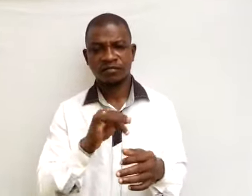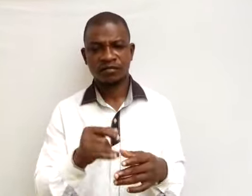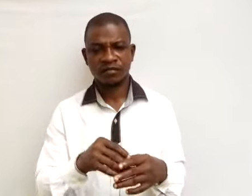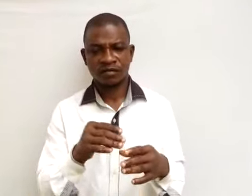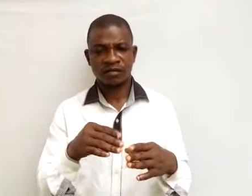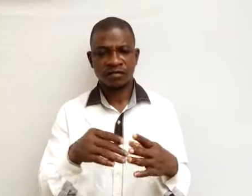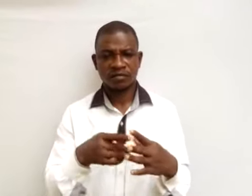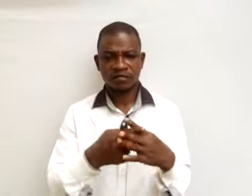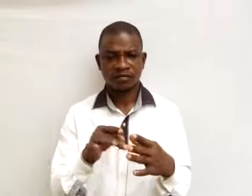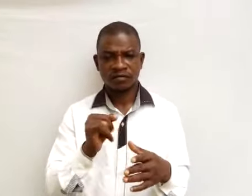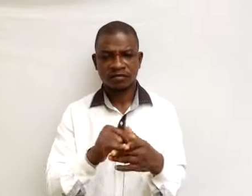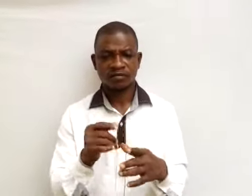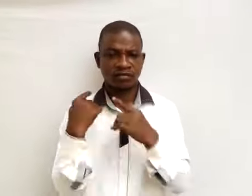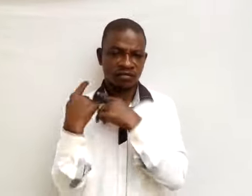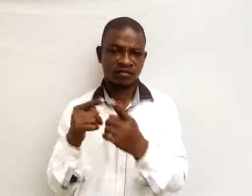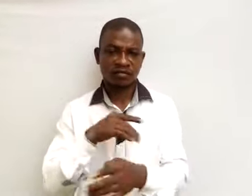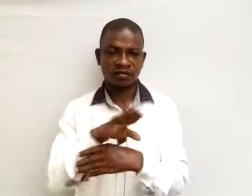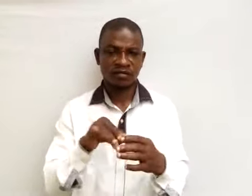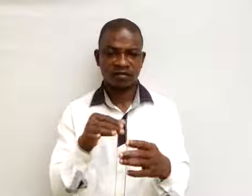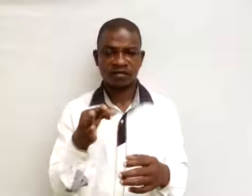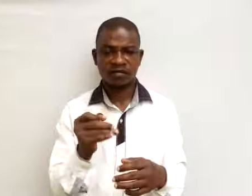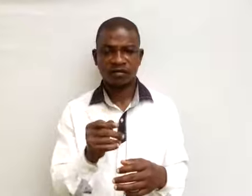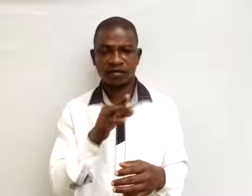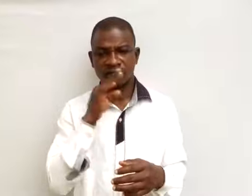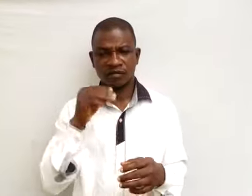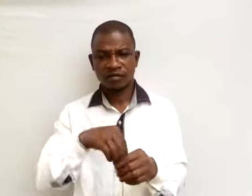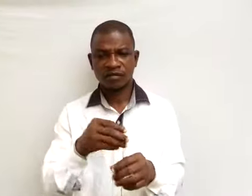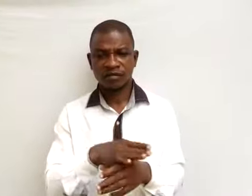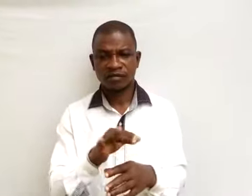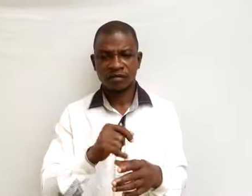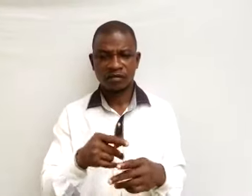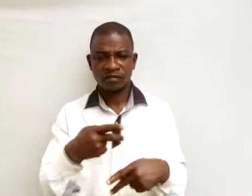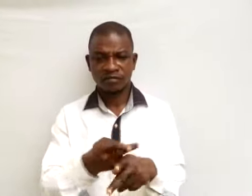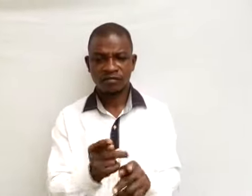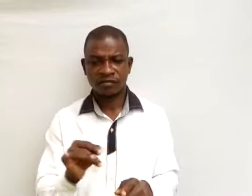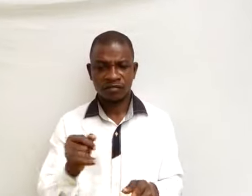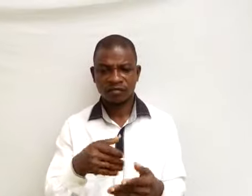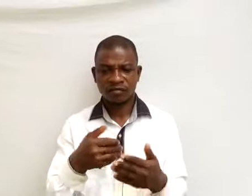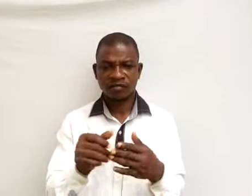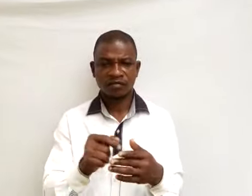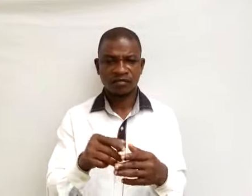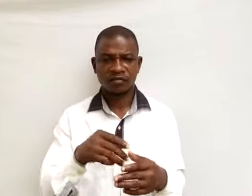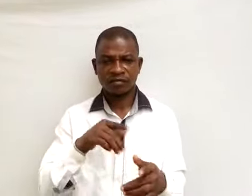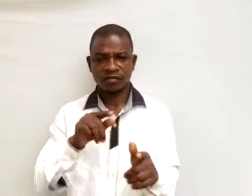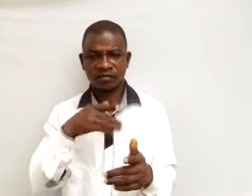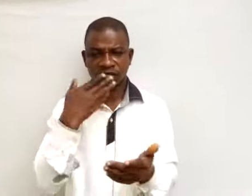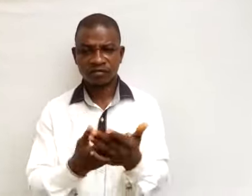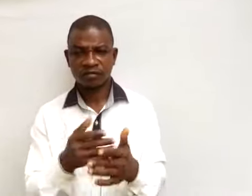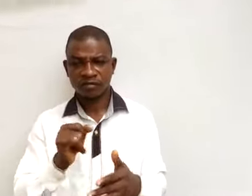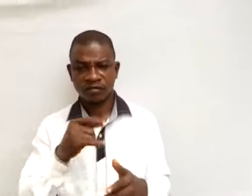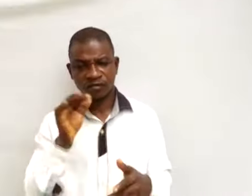established since all the firms involved are producing similar goods. 4.